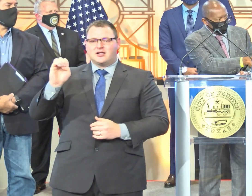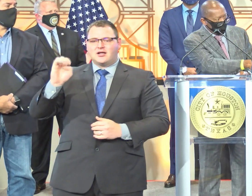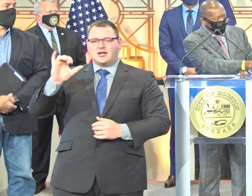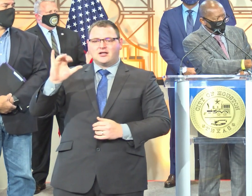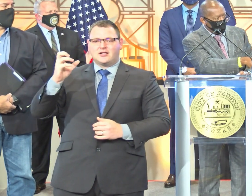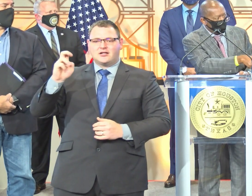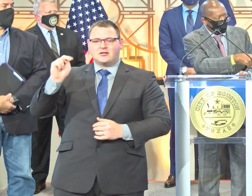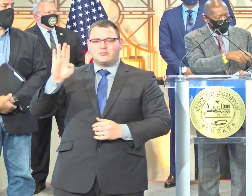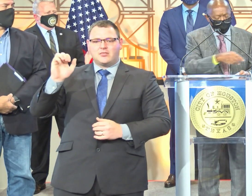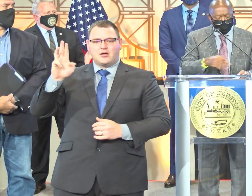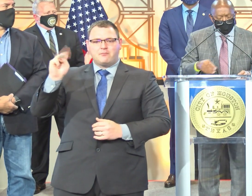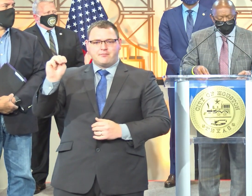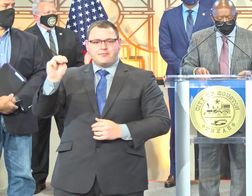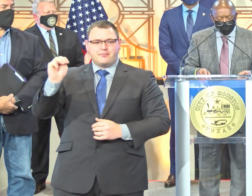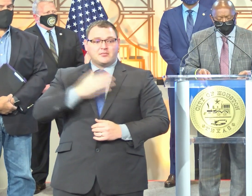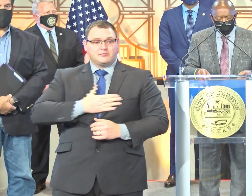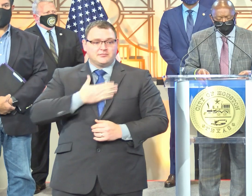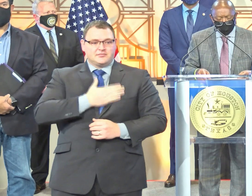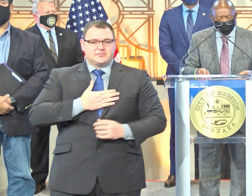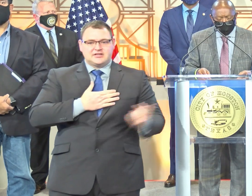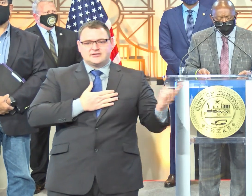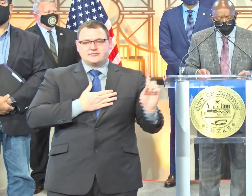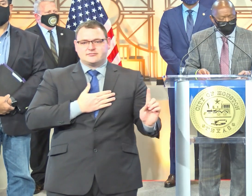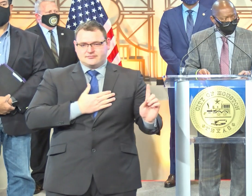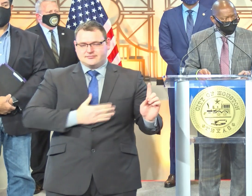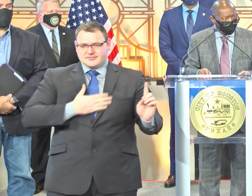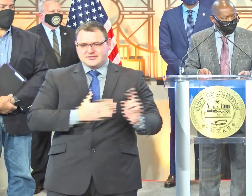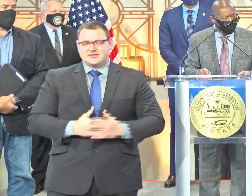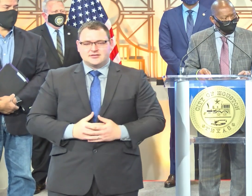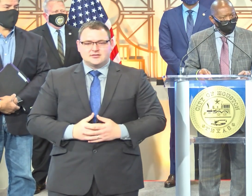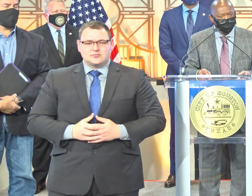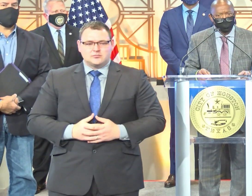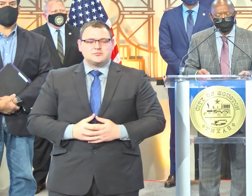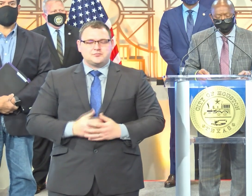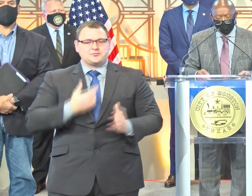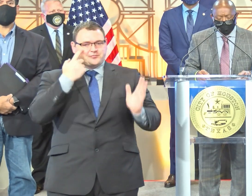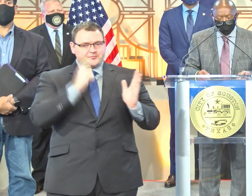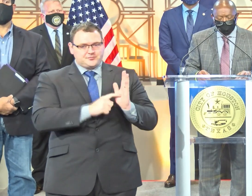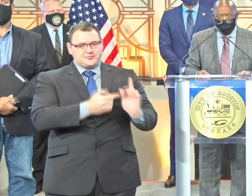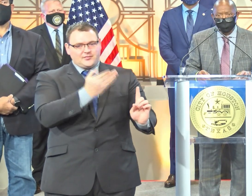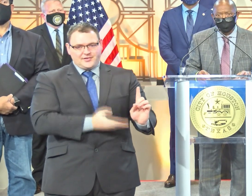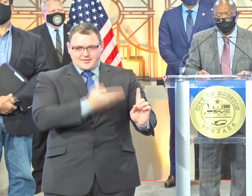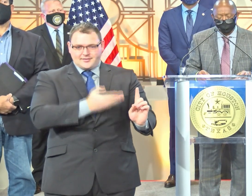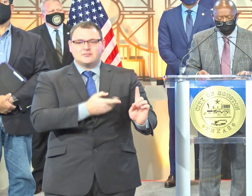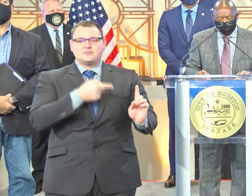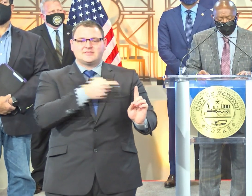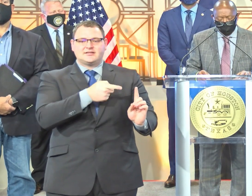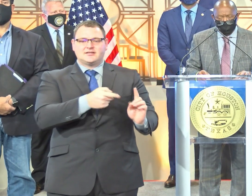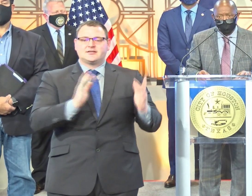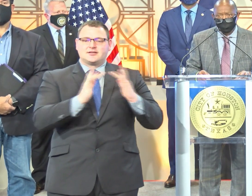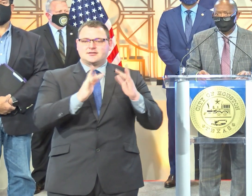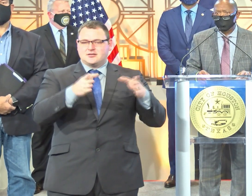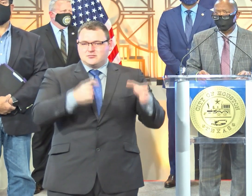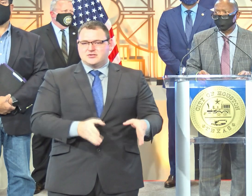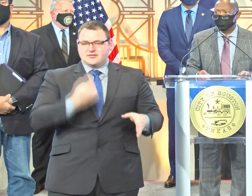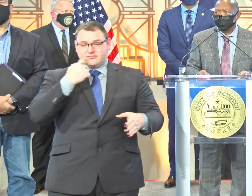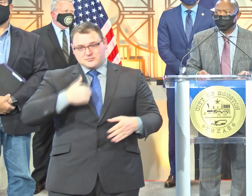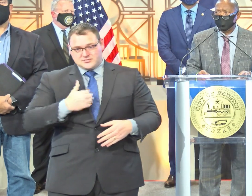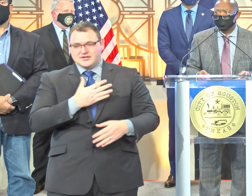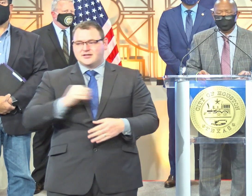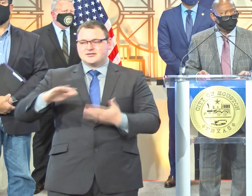standing somewhere in front. I want to acknowledge Mark. Mark has been the point person for me and for the city in this effort, and I